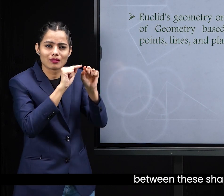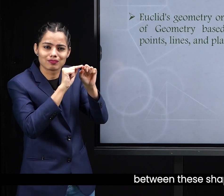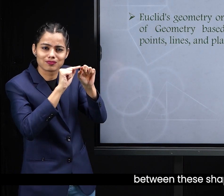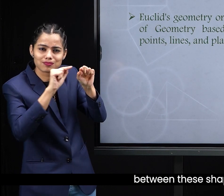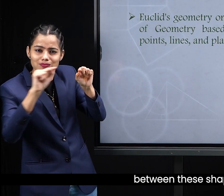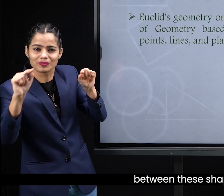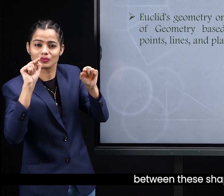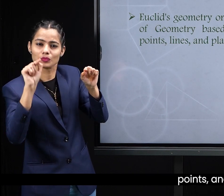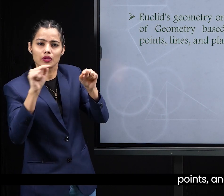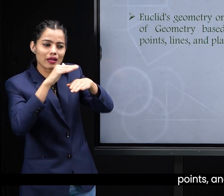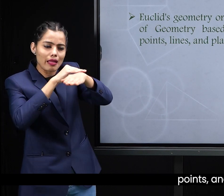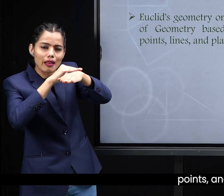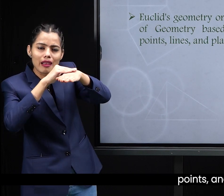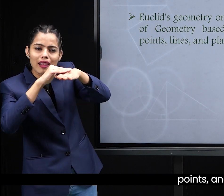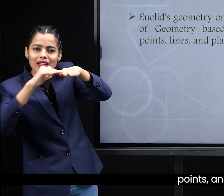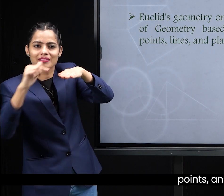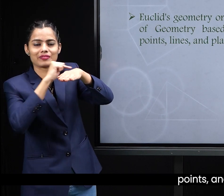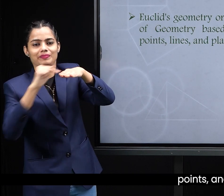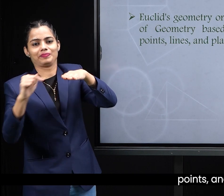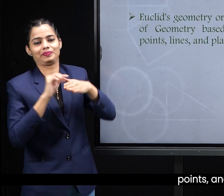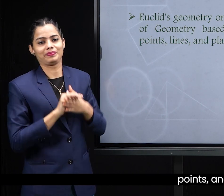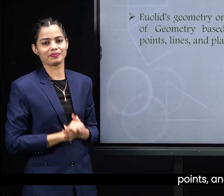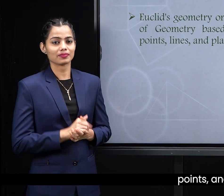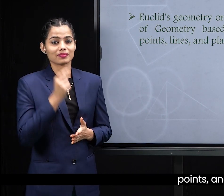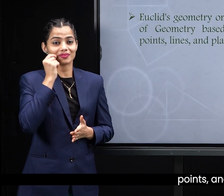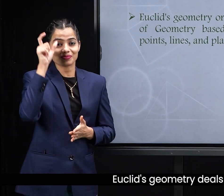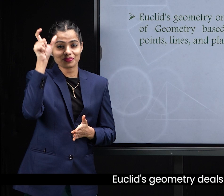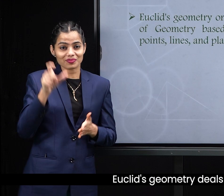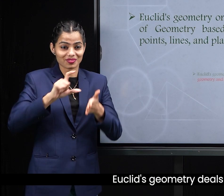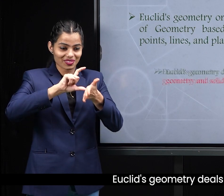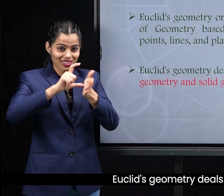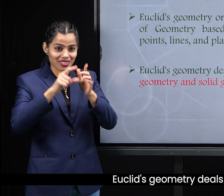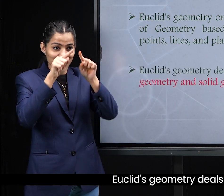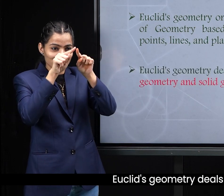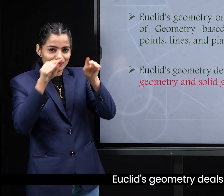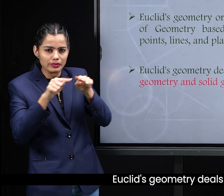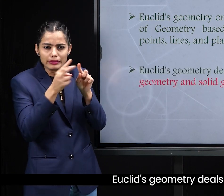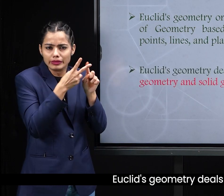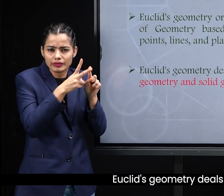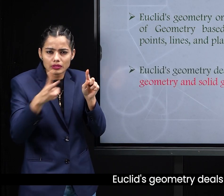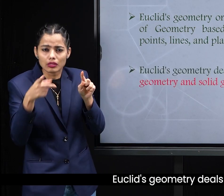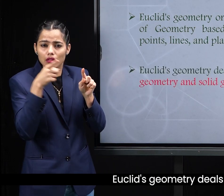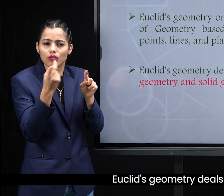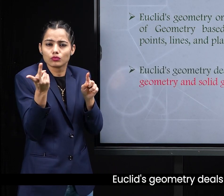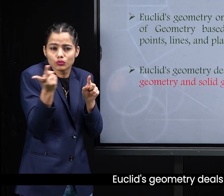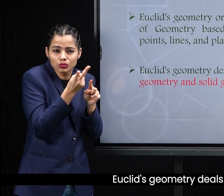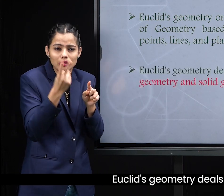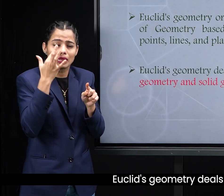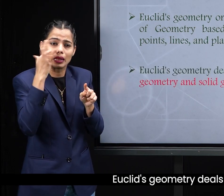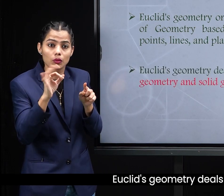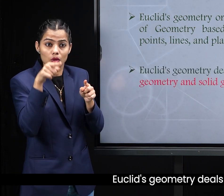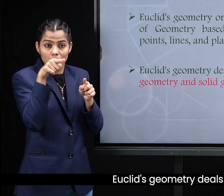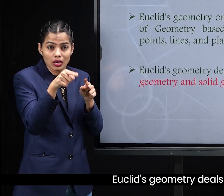of lines, points, and surfaces. Euclid's geometry deals with two